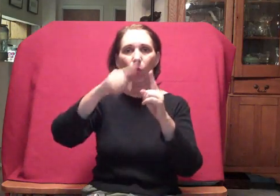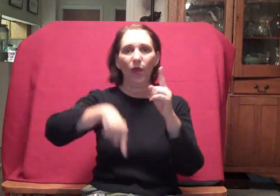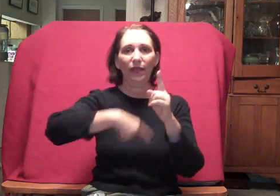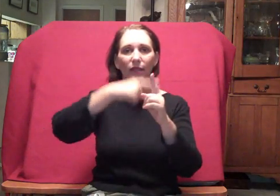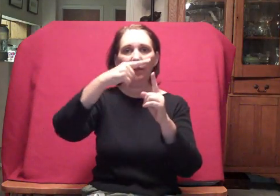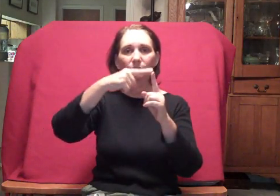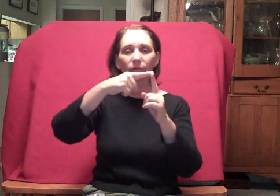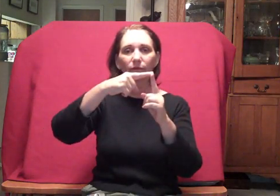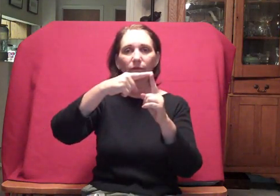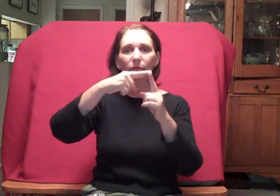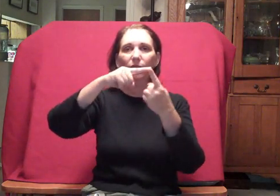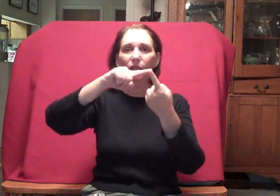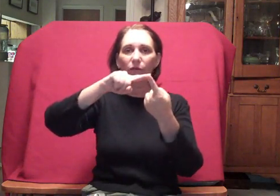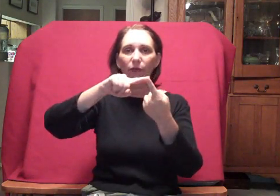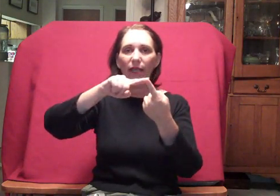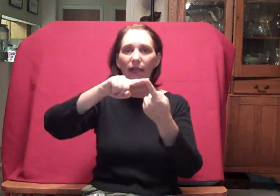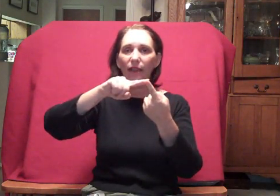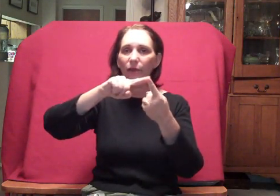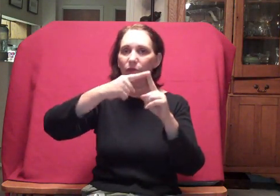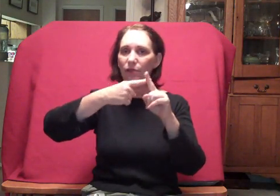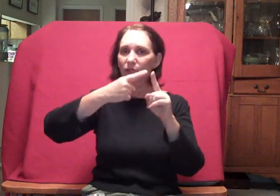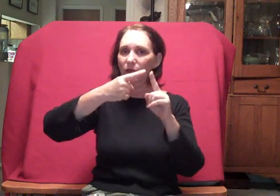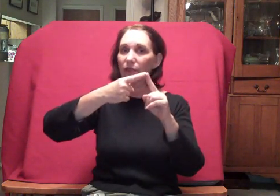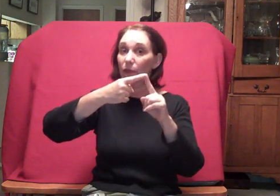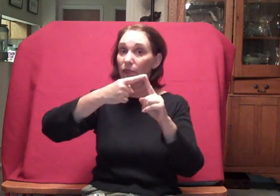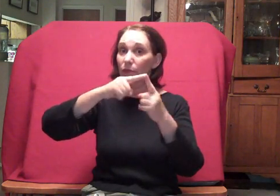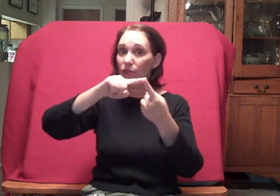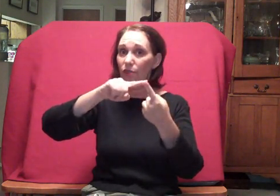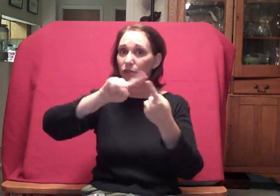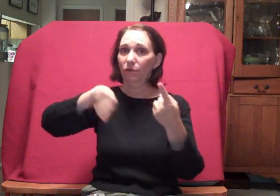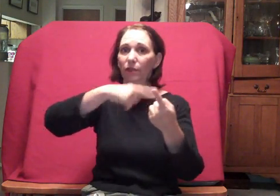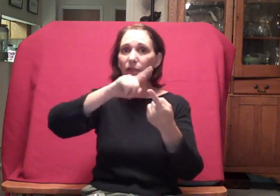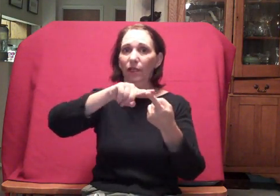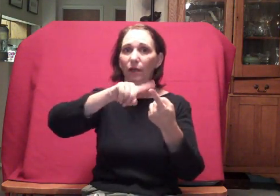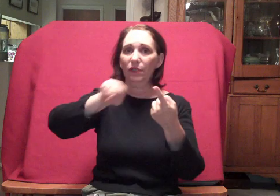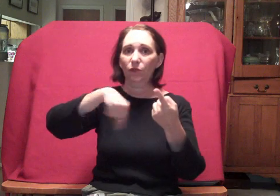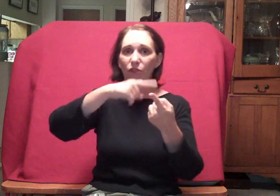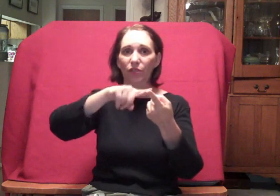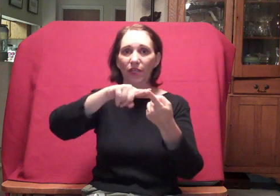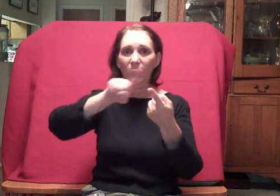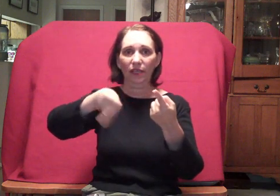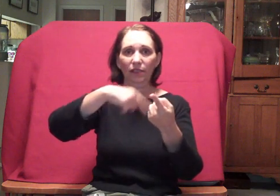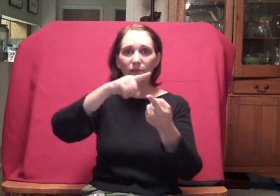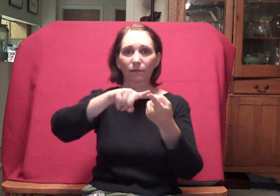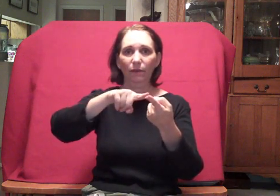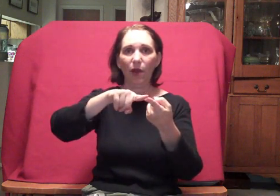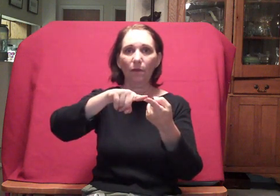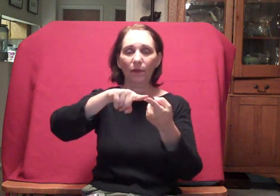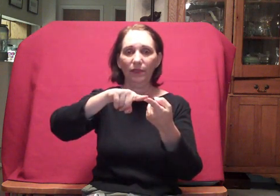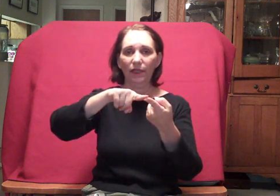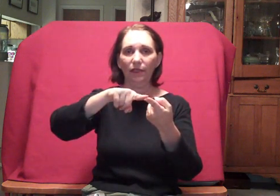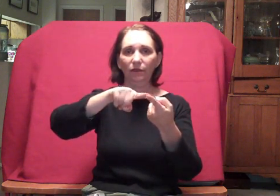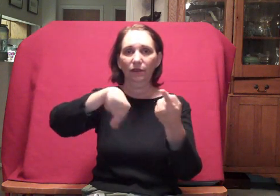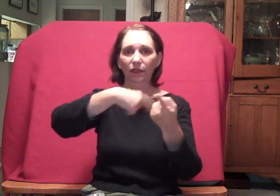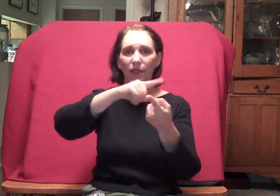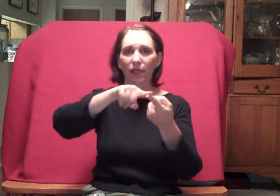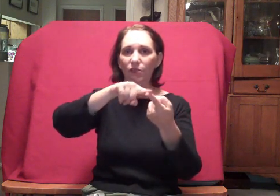When. In reality, we do the same thing that we did with to, and we switch the hands, palm up and down, and just